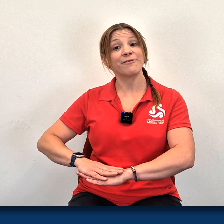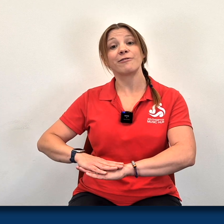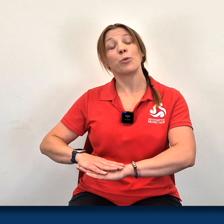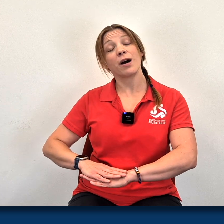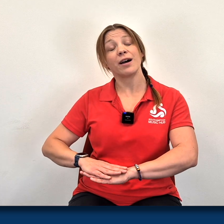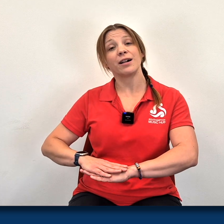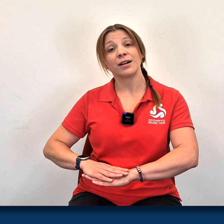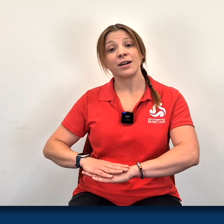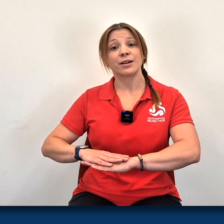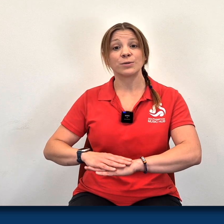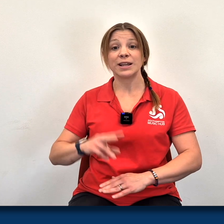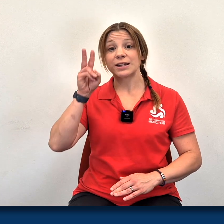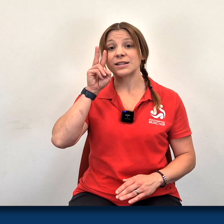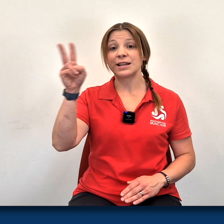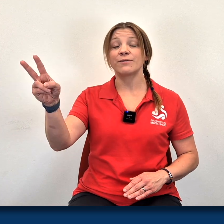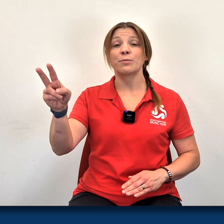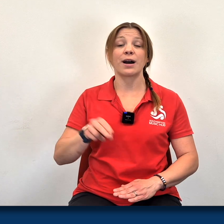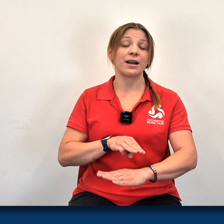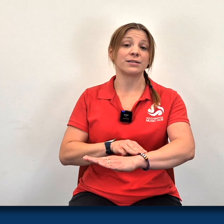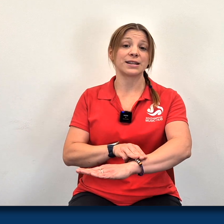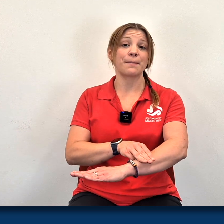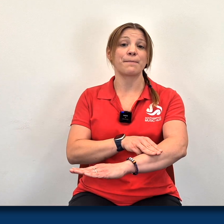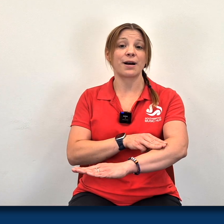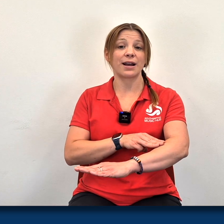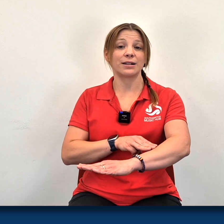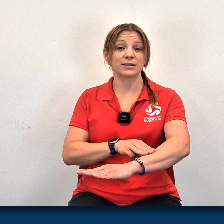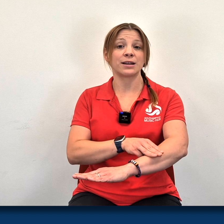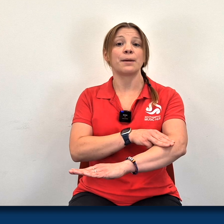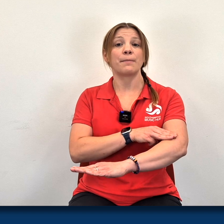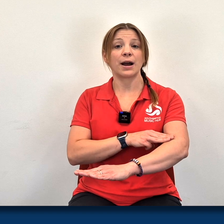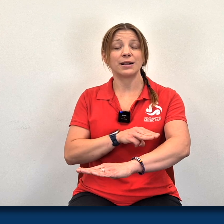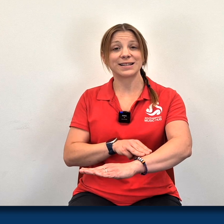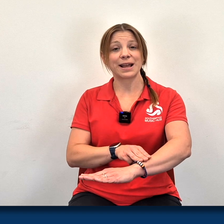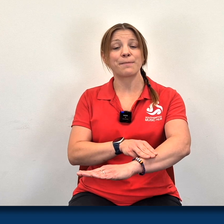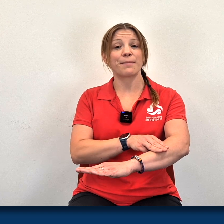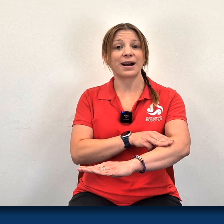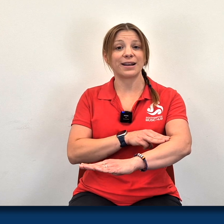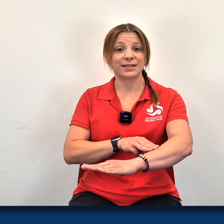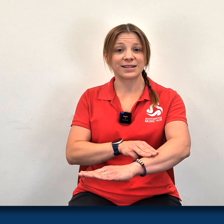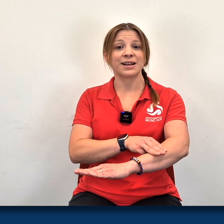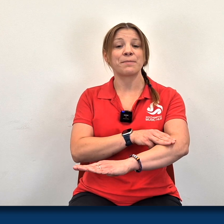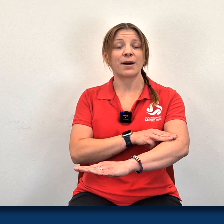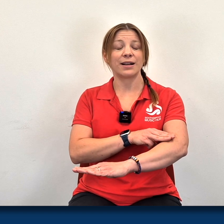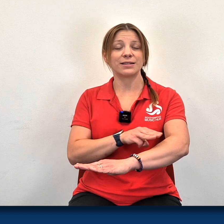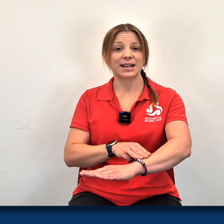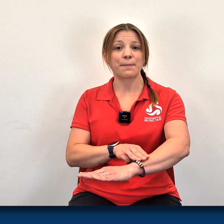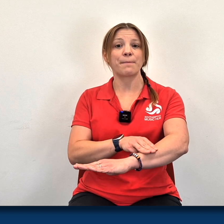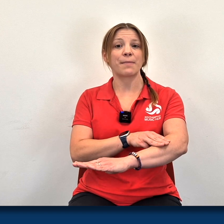a while, 'cause we can see for miles and miles, miles and miles, miles and